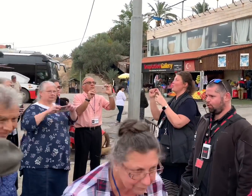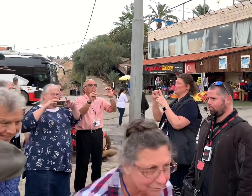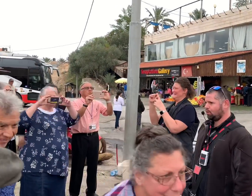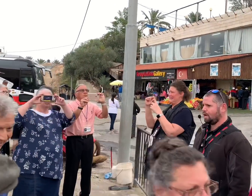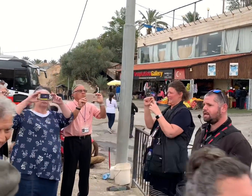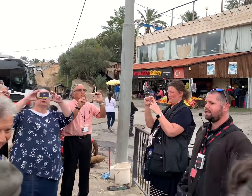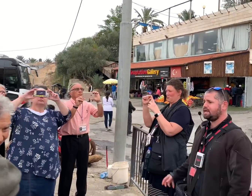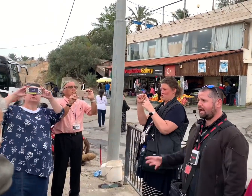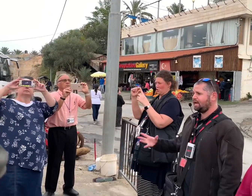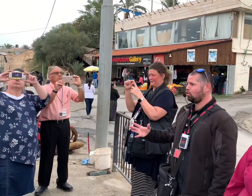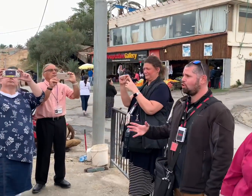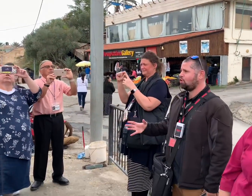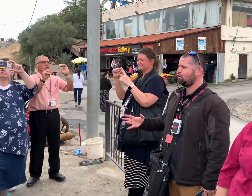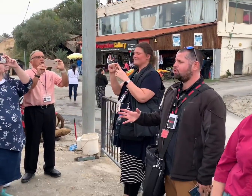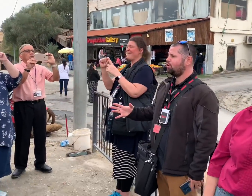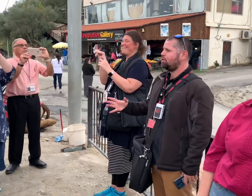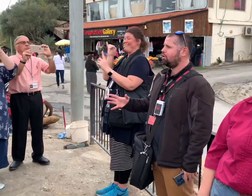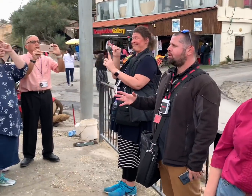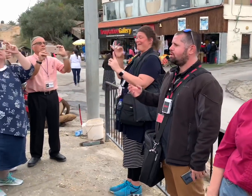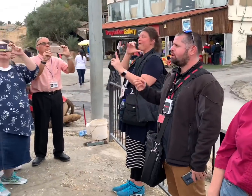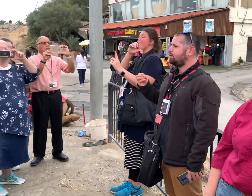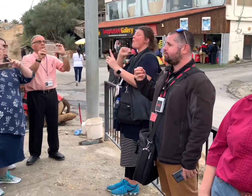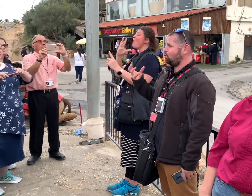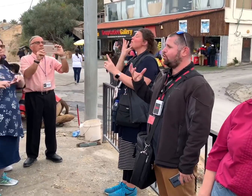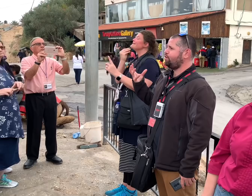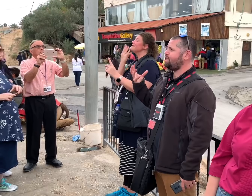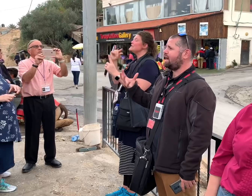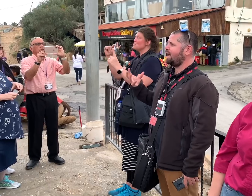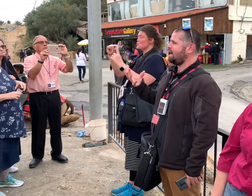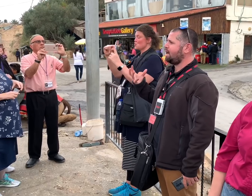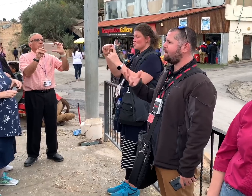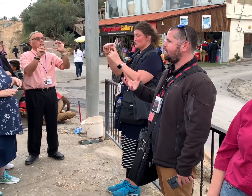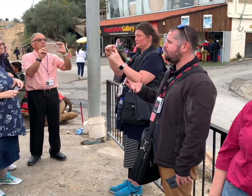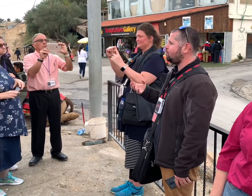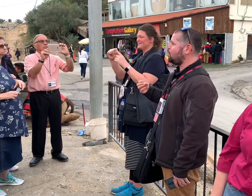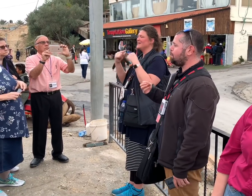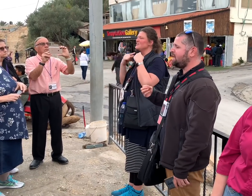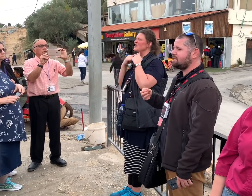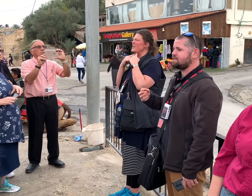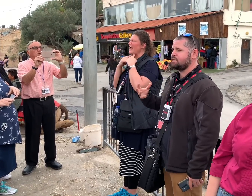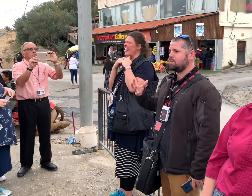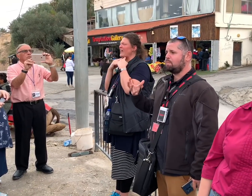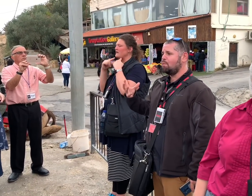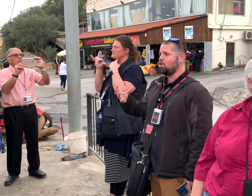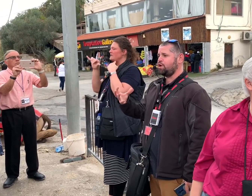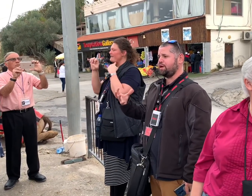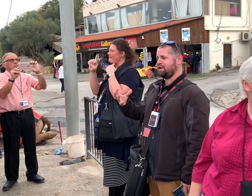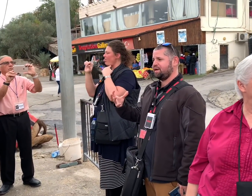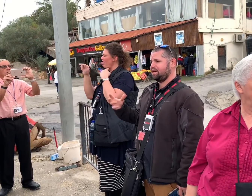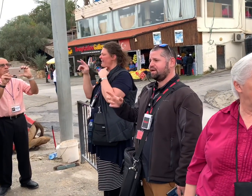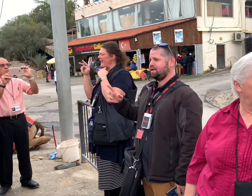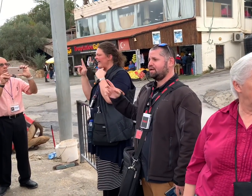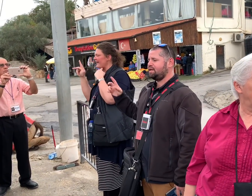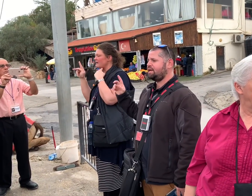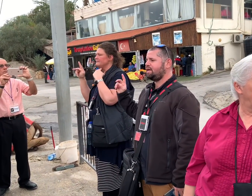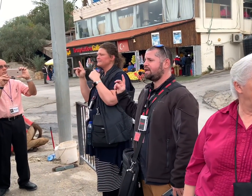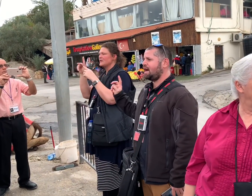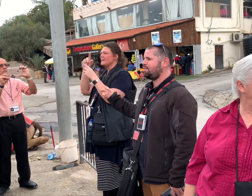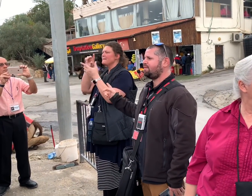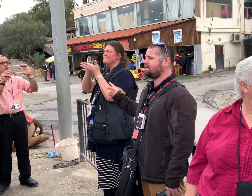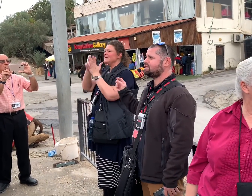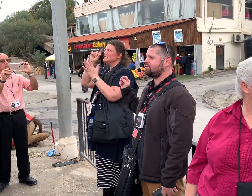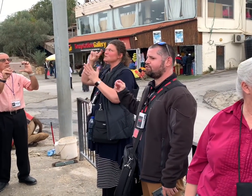Jericho. Okay? Jericho. The word Yareach in Hebrew means moon.